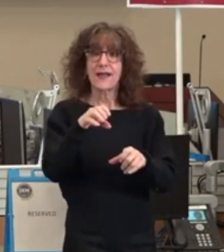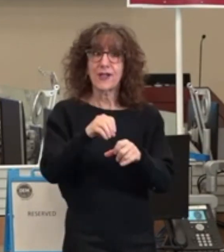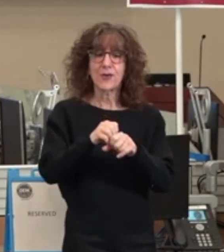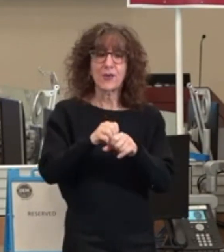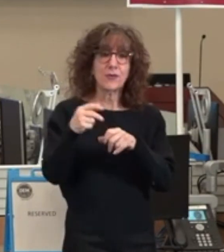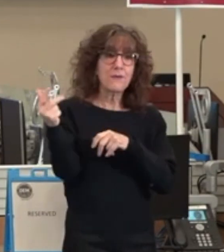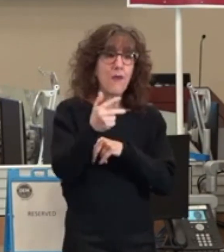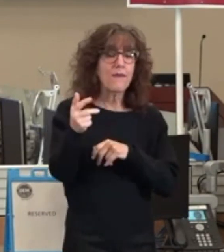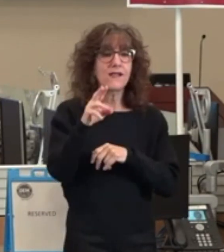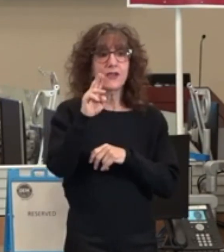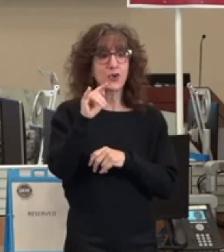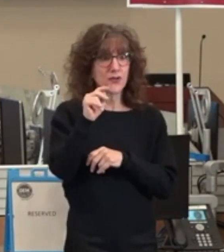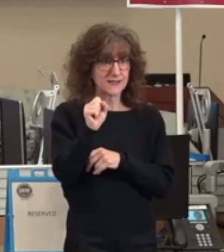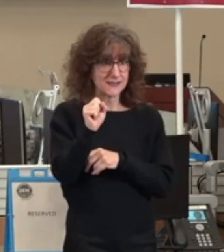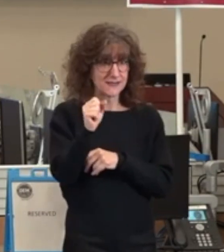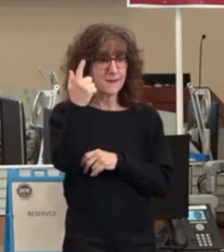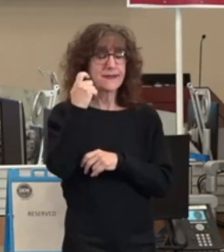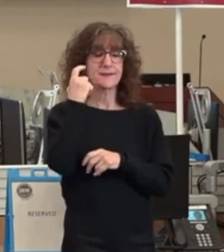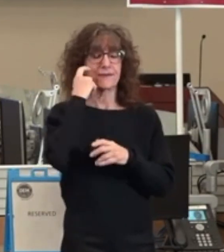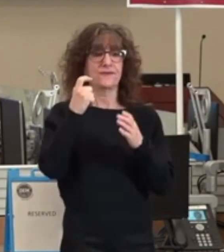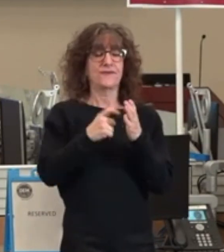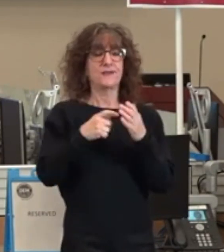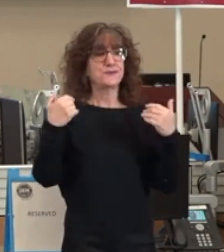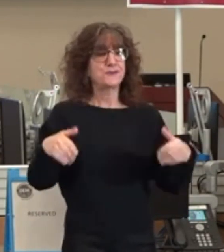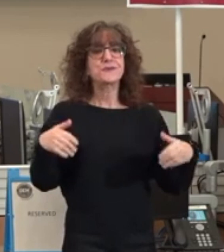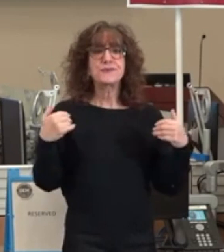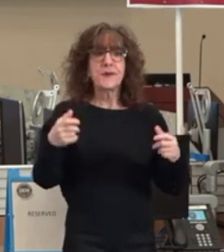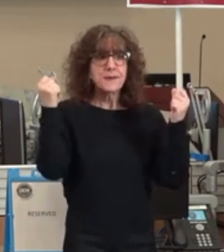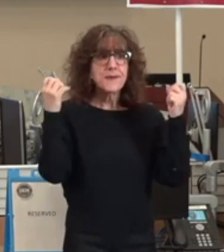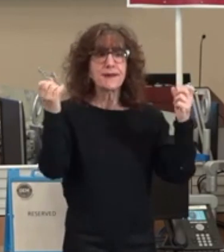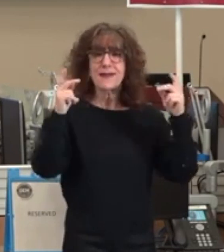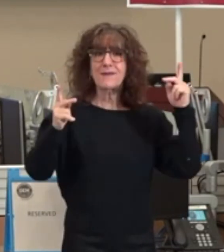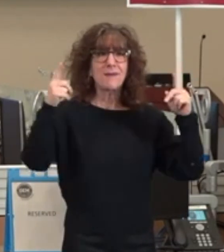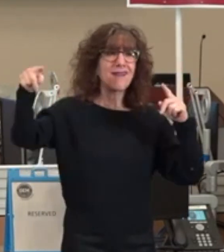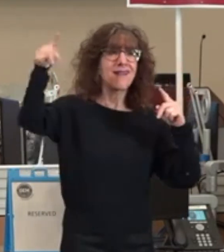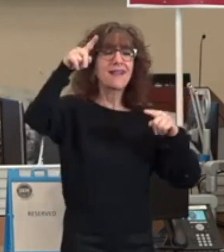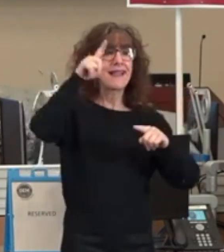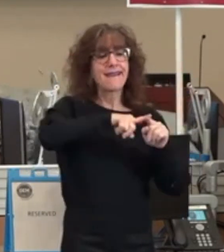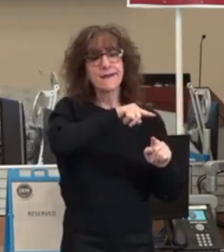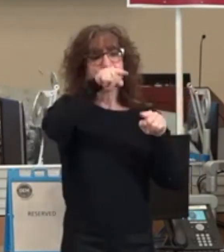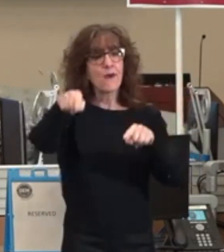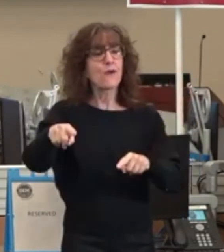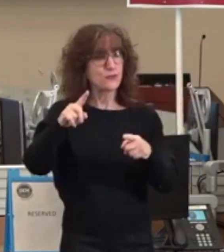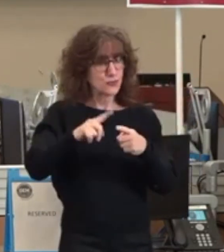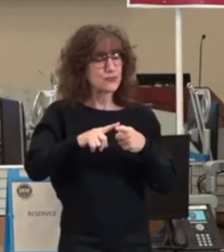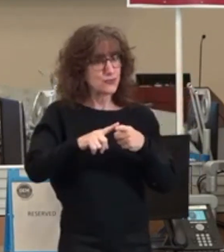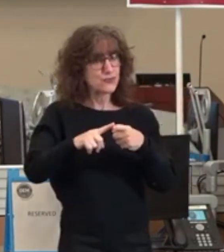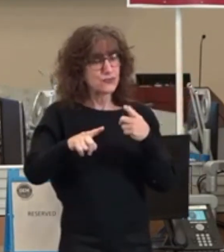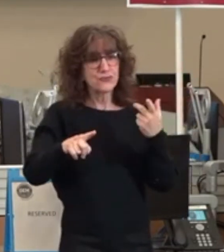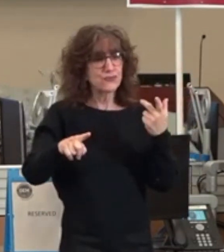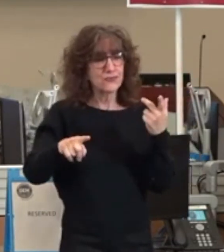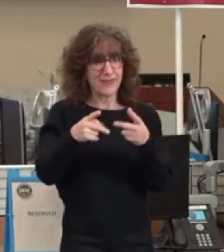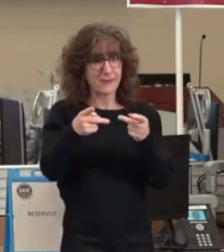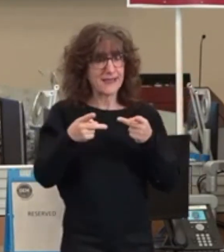mobile vaccination units because we recognize that there are many in our community who cannot make it to our facilities.